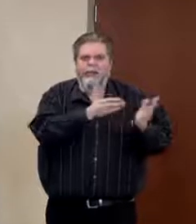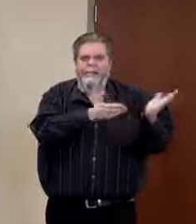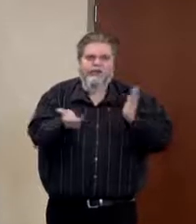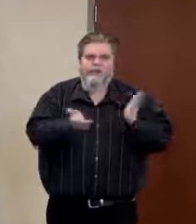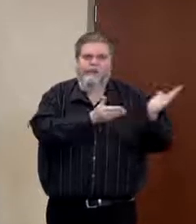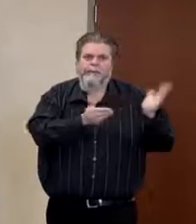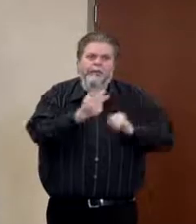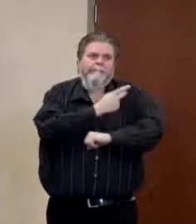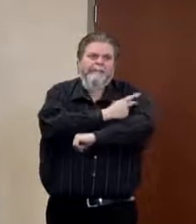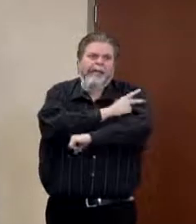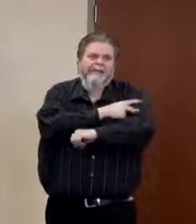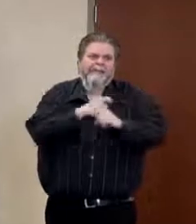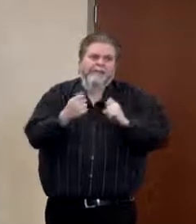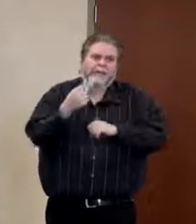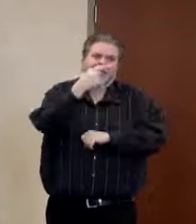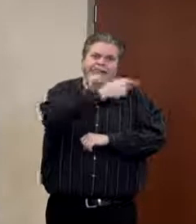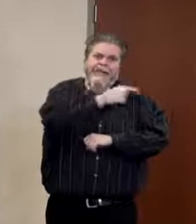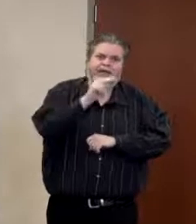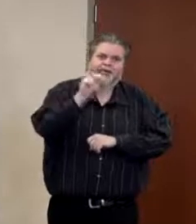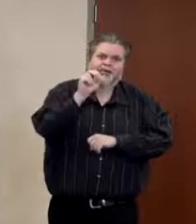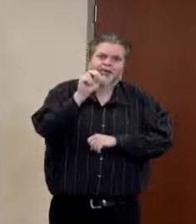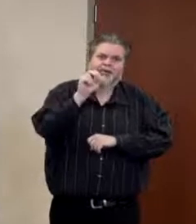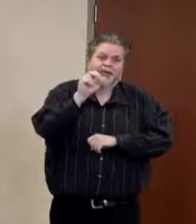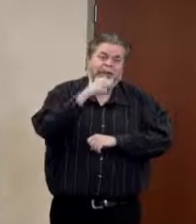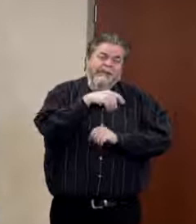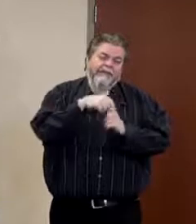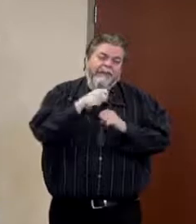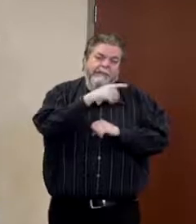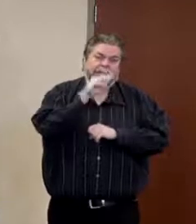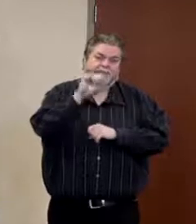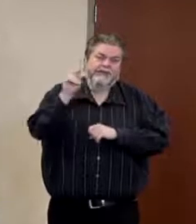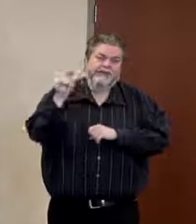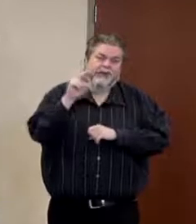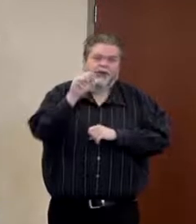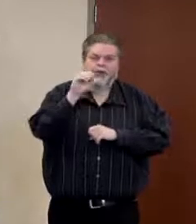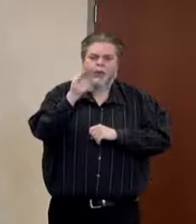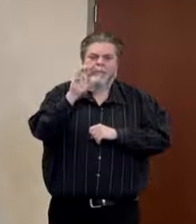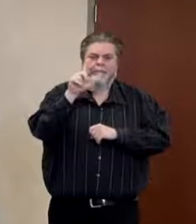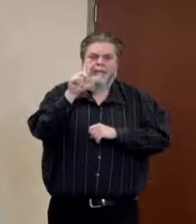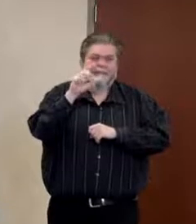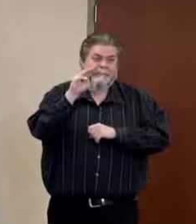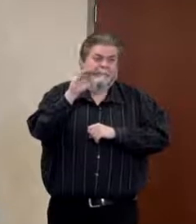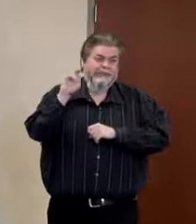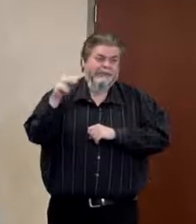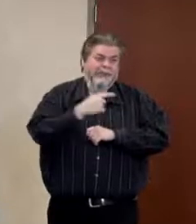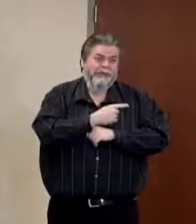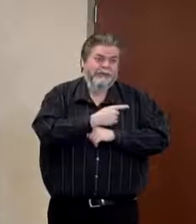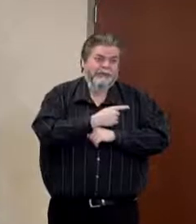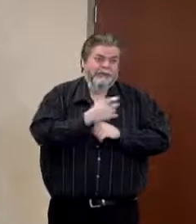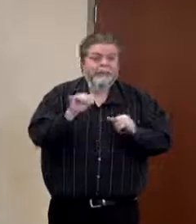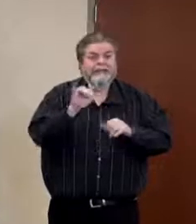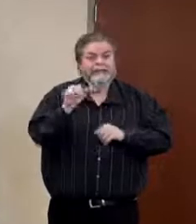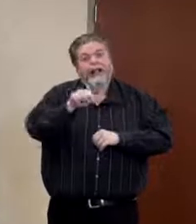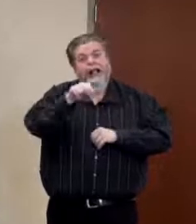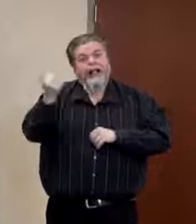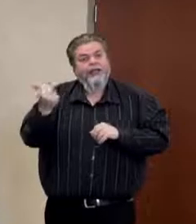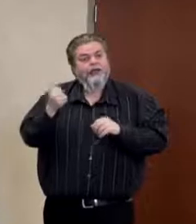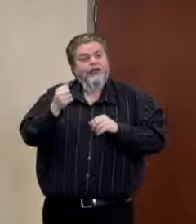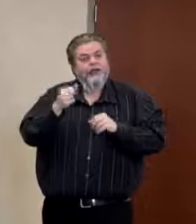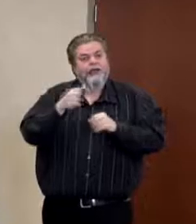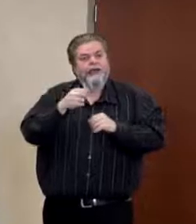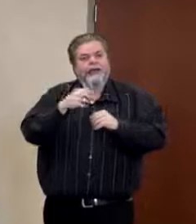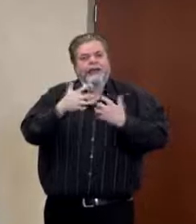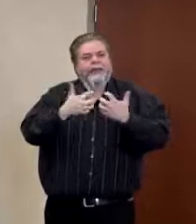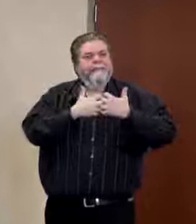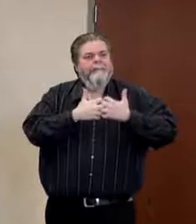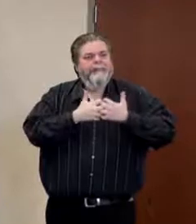into account that are happening outside of our MSA as well. If there's another hotspot, if there's another Smithfield at JBS in Worthington, and it gets to